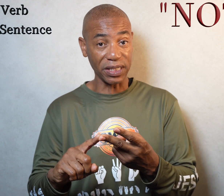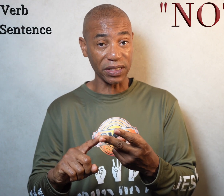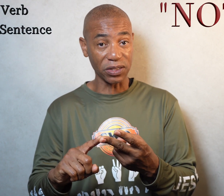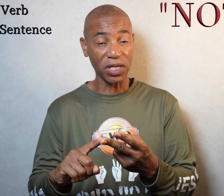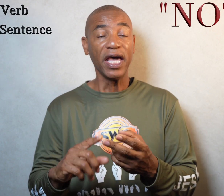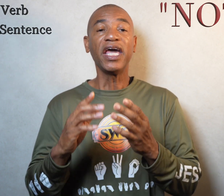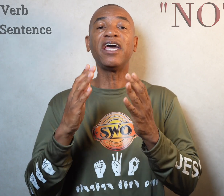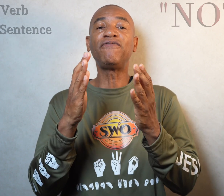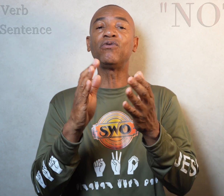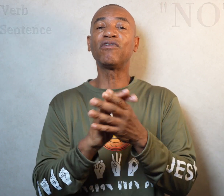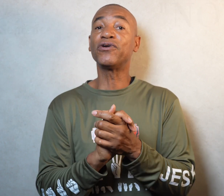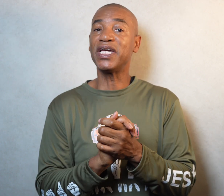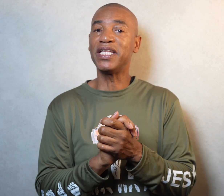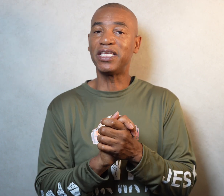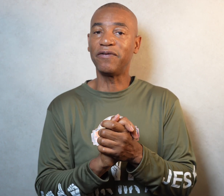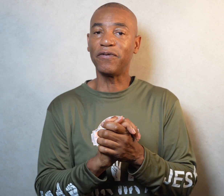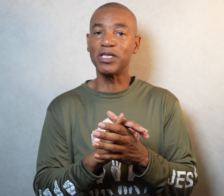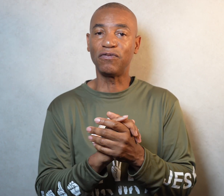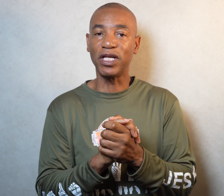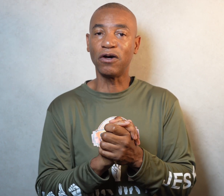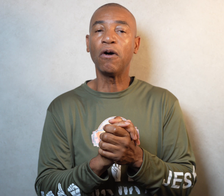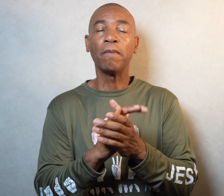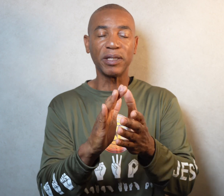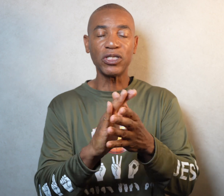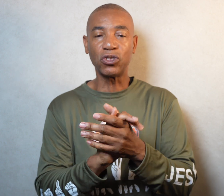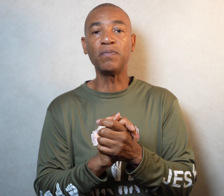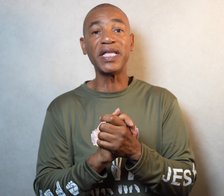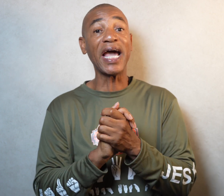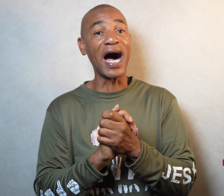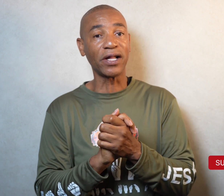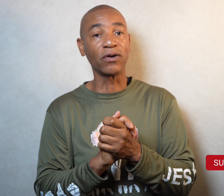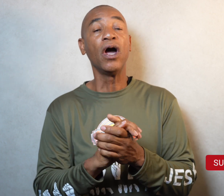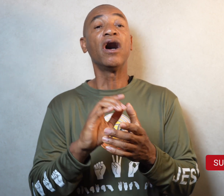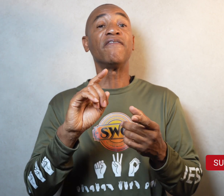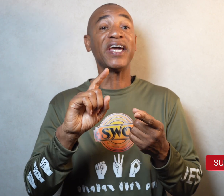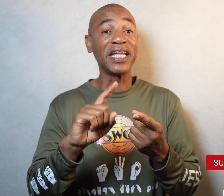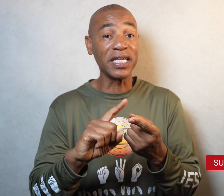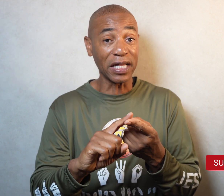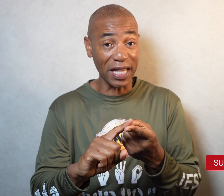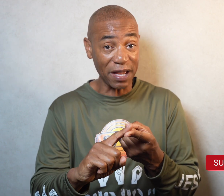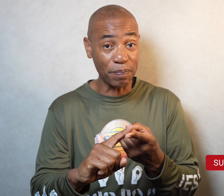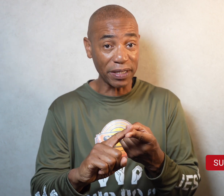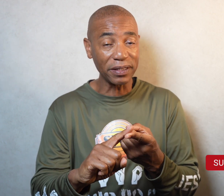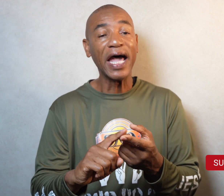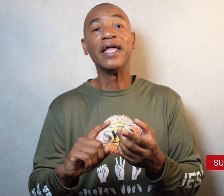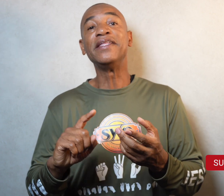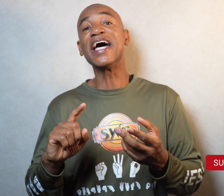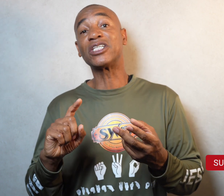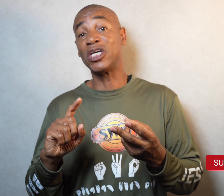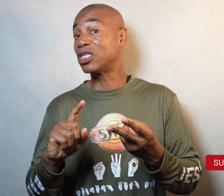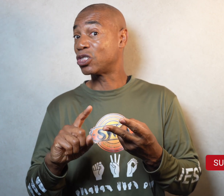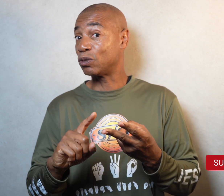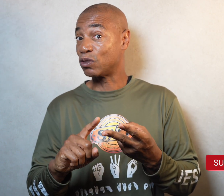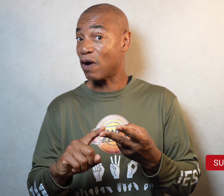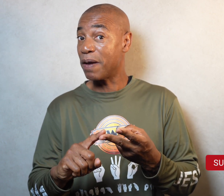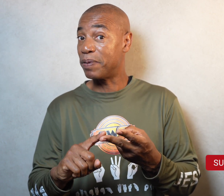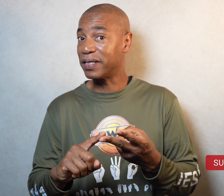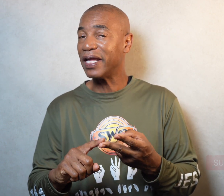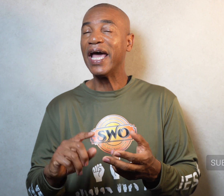sentence. If you've learned anything from this video, please do me the honor of hitting the like button. Next, hit the subscribe button. And